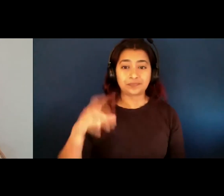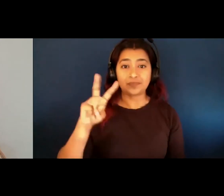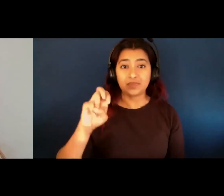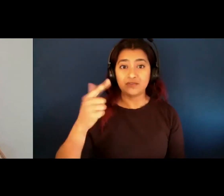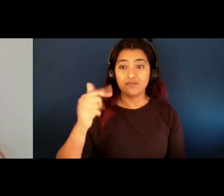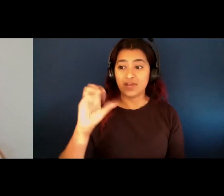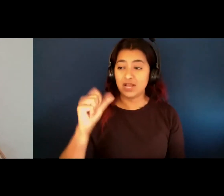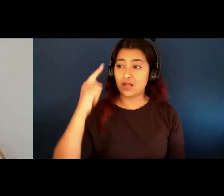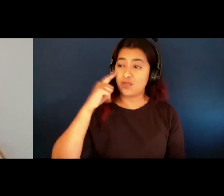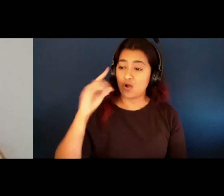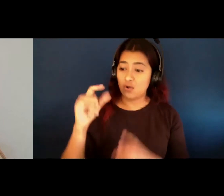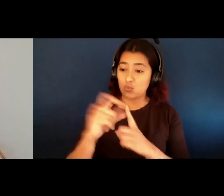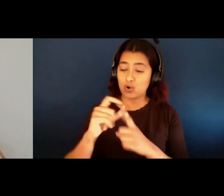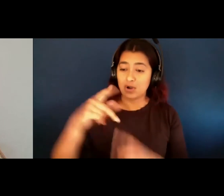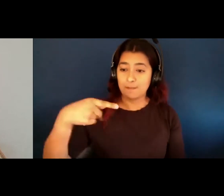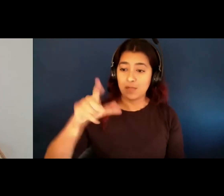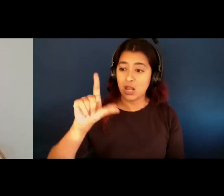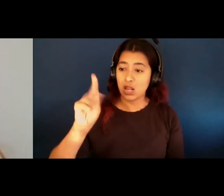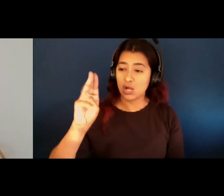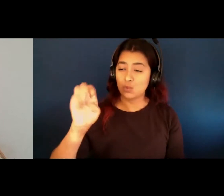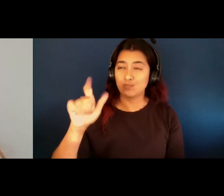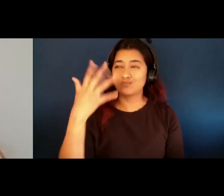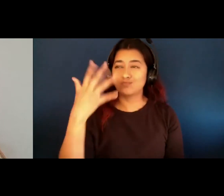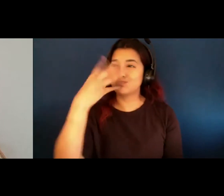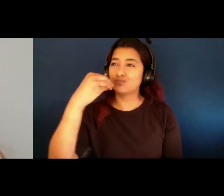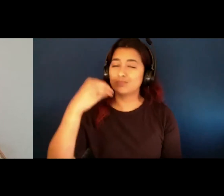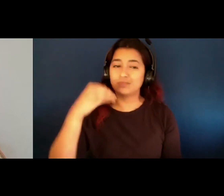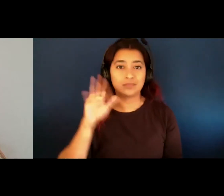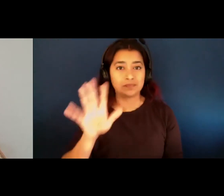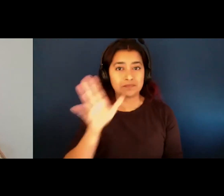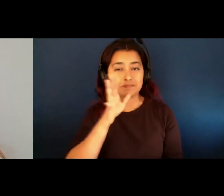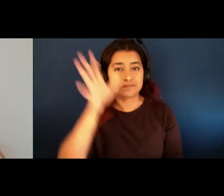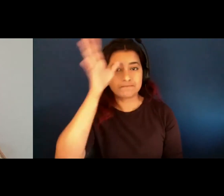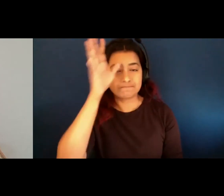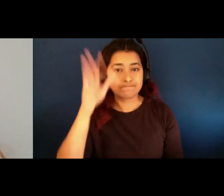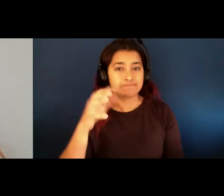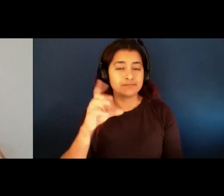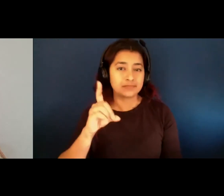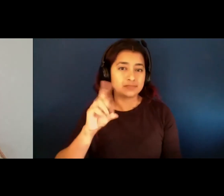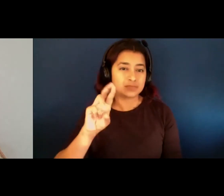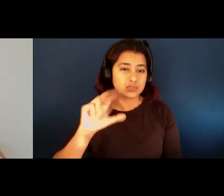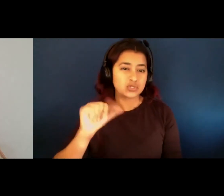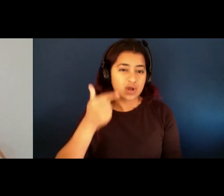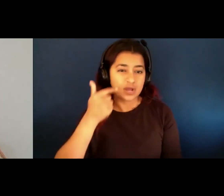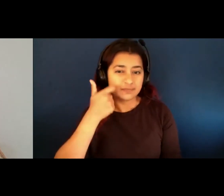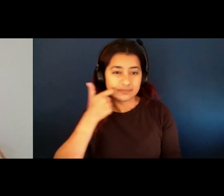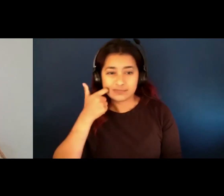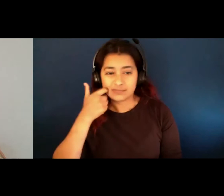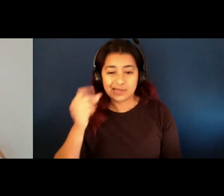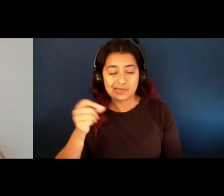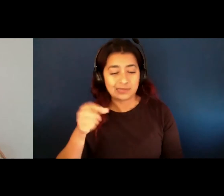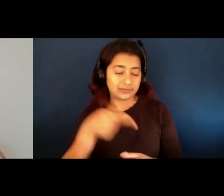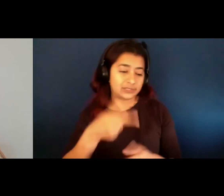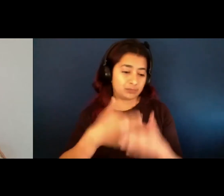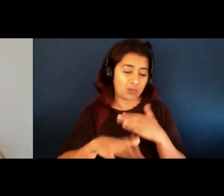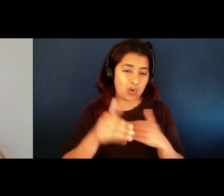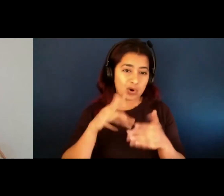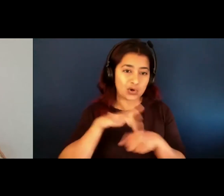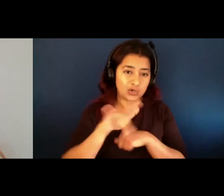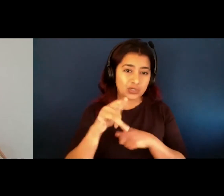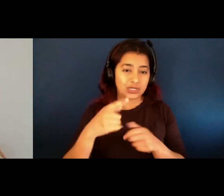poetic. Vega's parents had been drug addicts, and she'd been a preemie, and they'd given her up, and then they'd given life